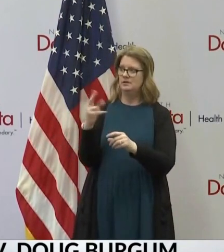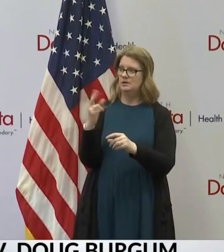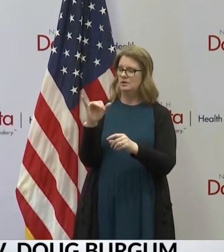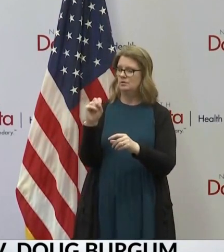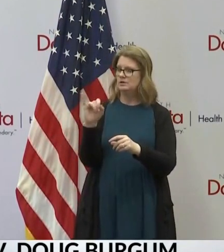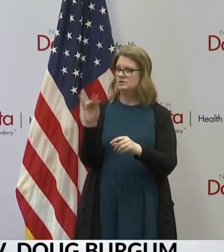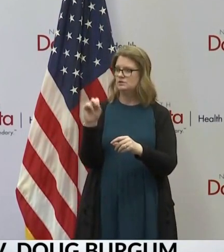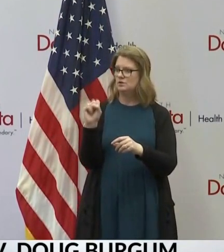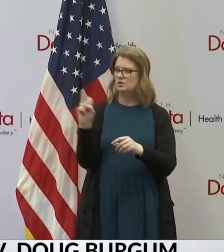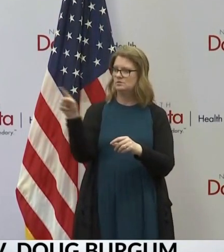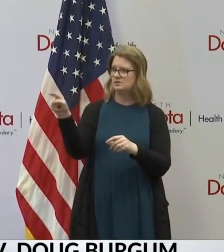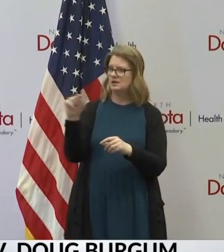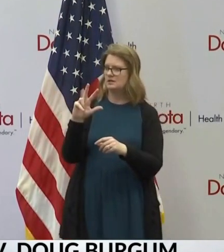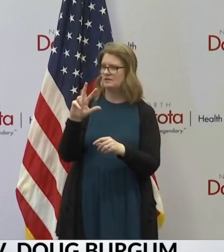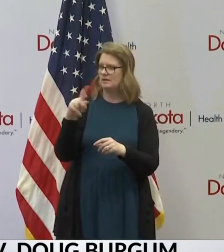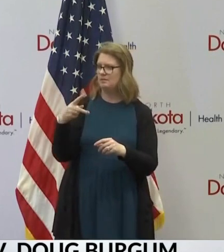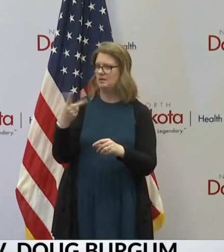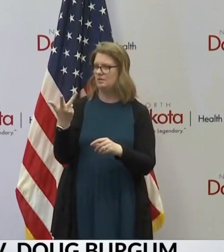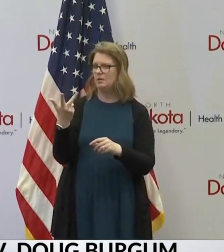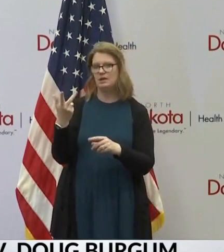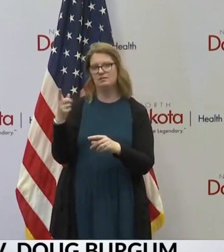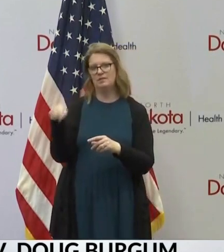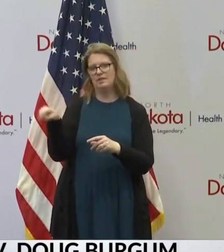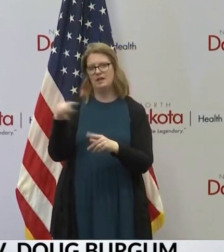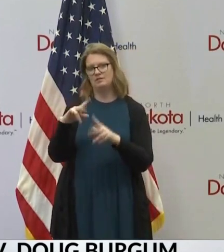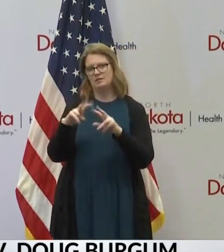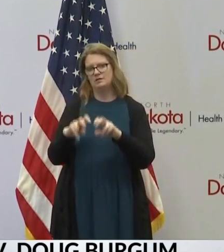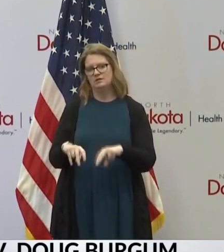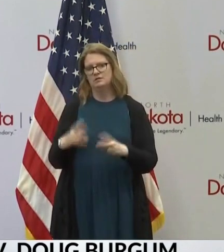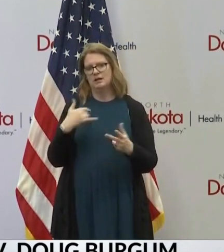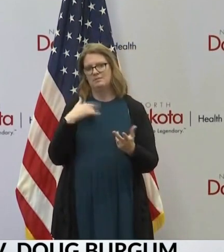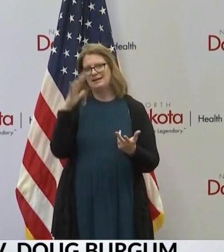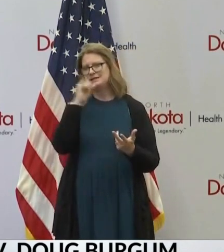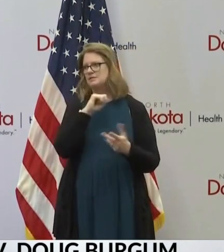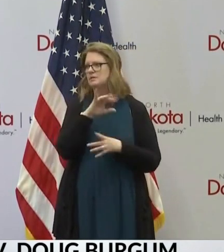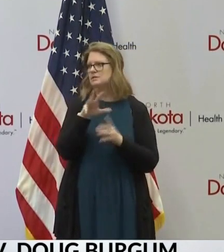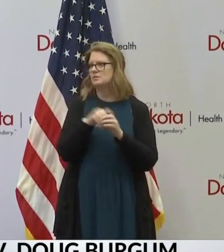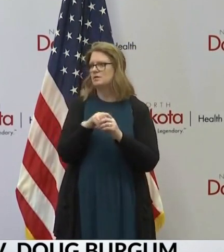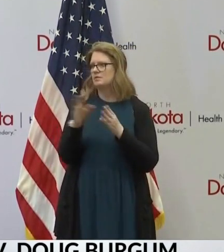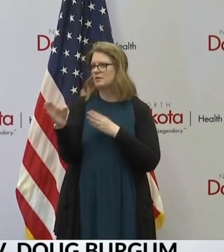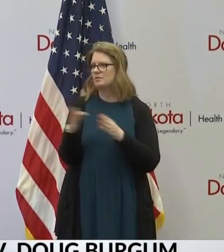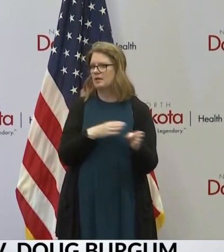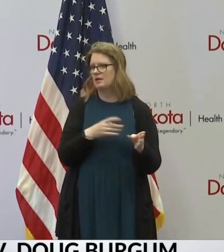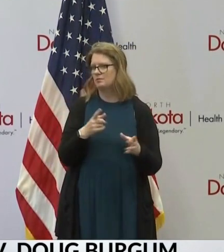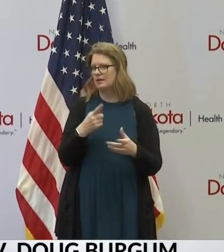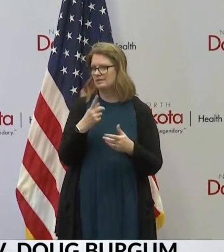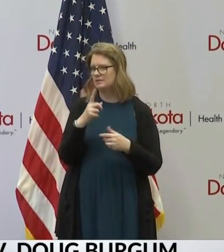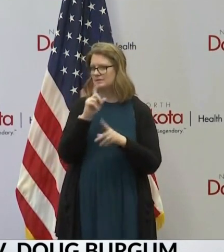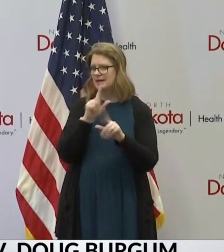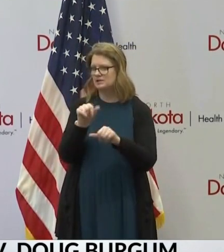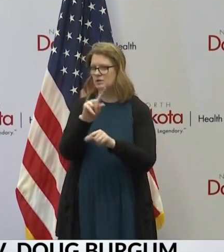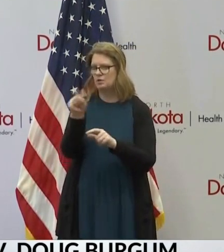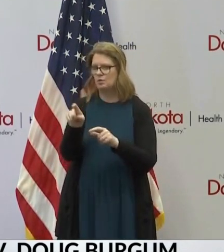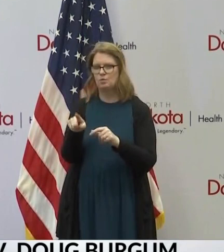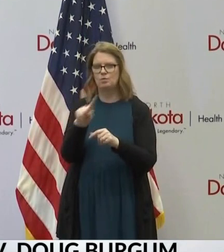and his team on the VP3 are looking at. But I'll make an assumption that that's part of the plan, but we'll have to get back to her specifically.